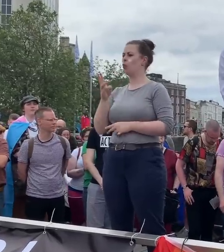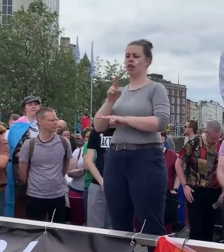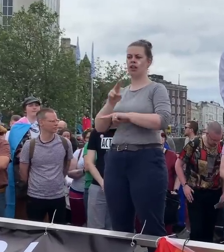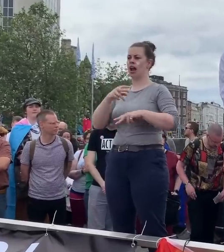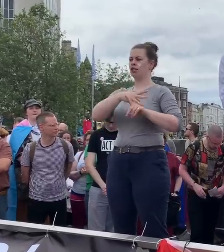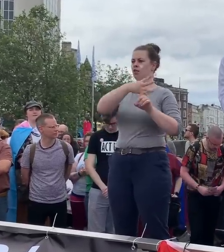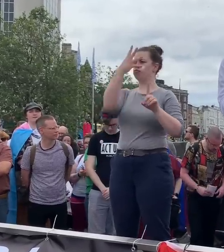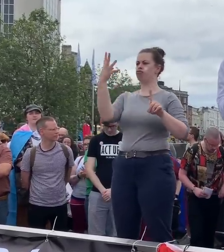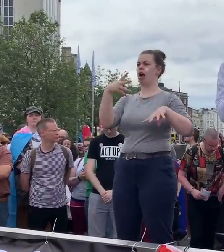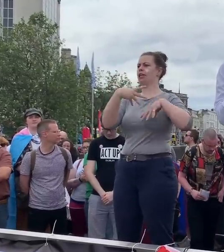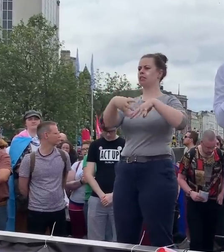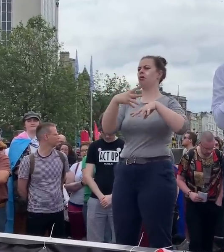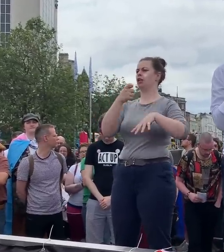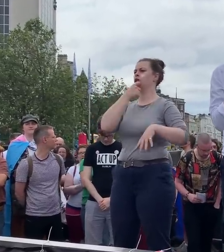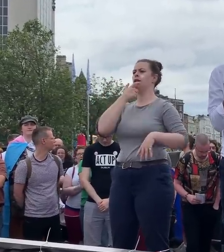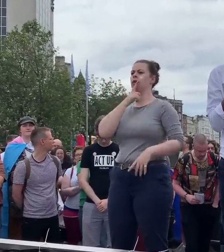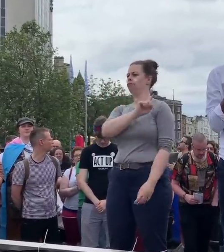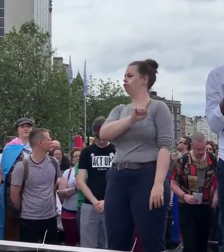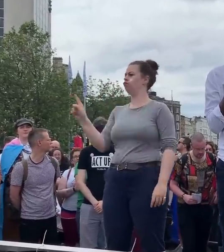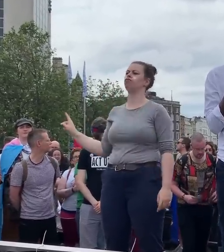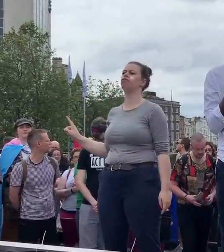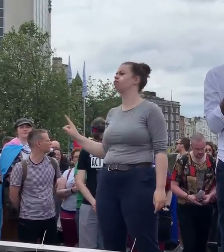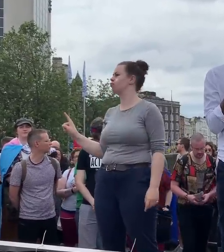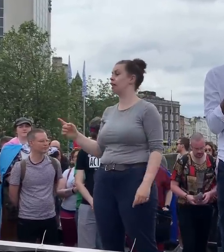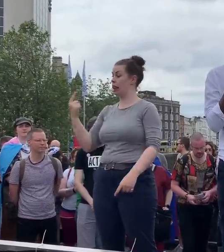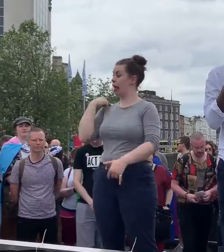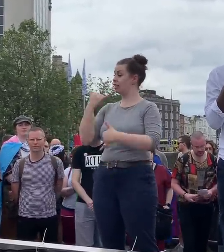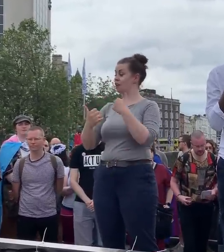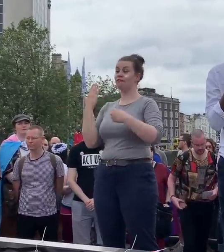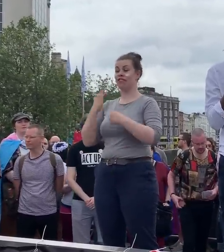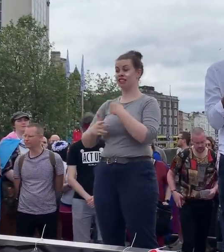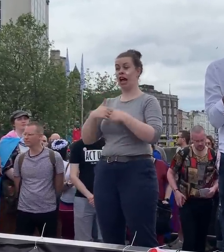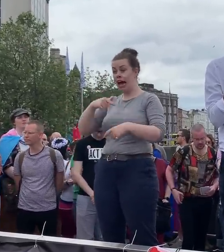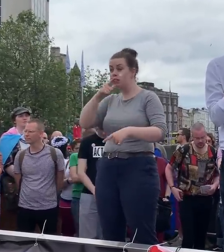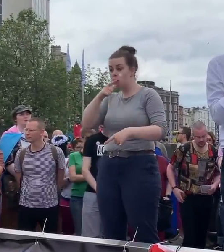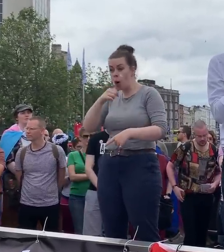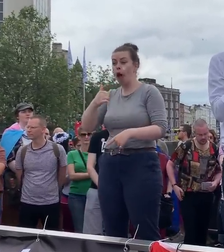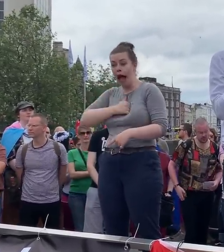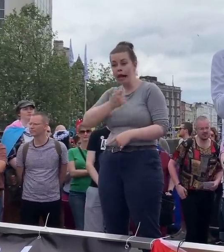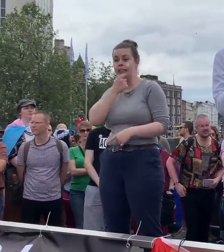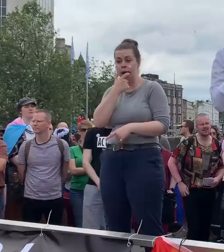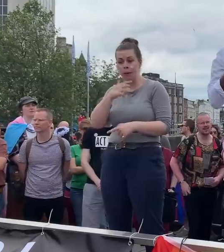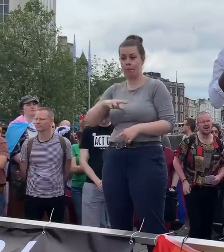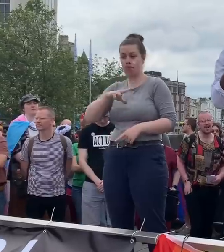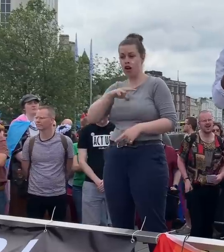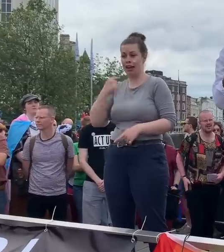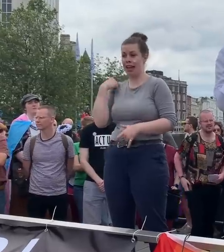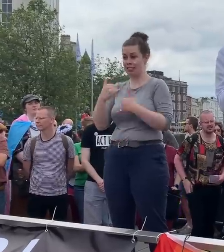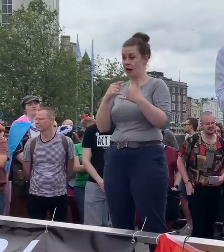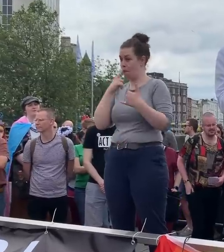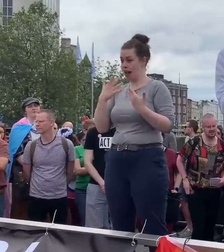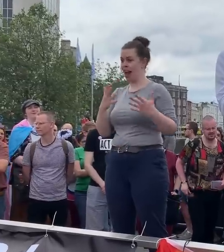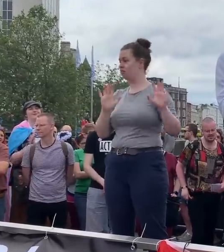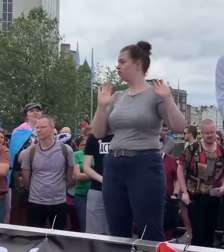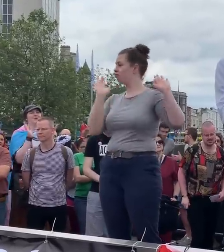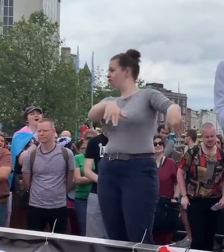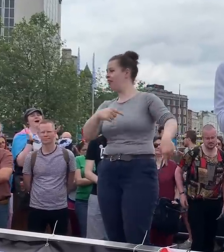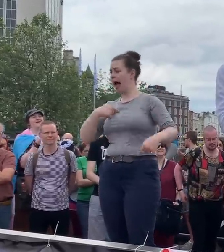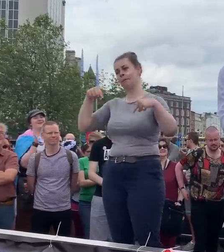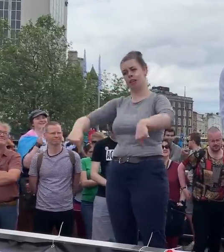Pride, at Dublin Pride today. We marched last year. I spoke at Dublin Pride last year. Well, I'm not there anymore.